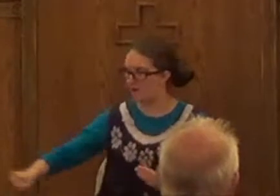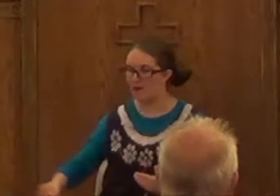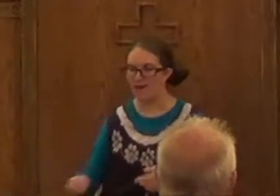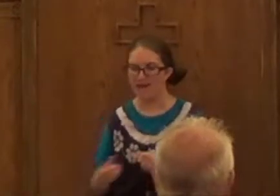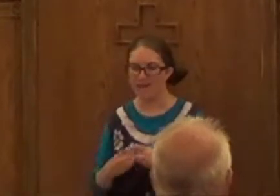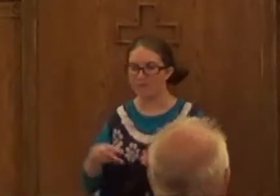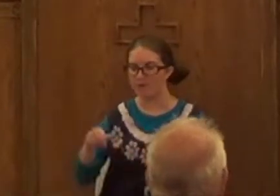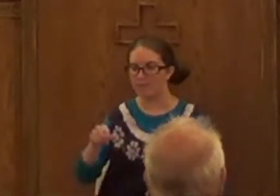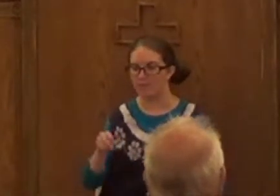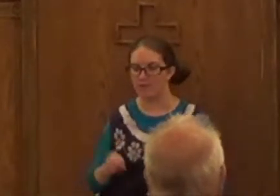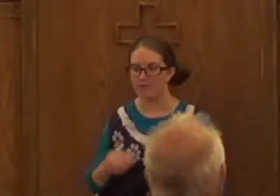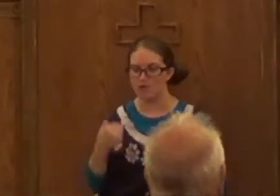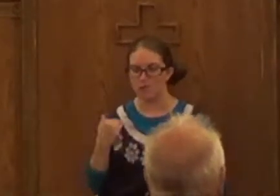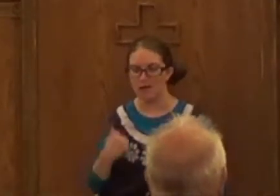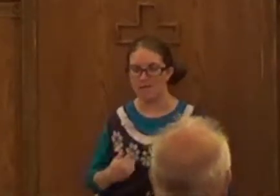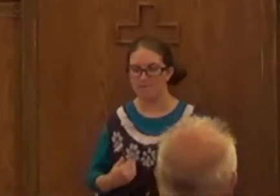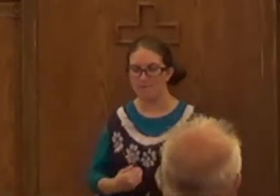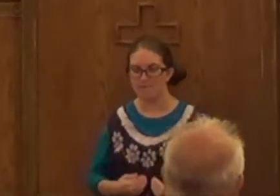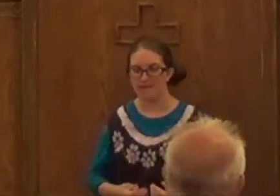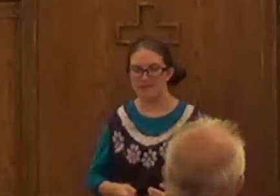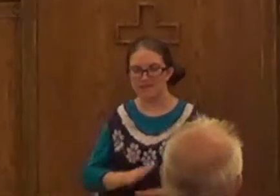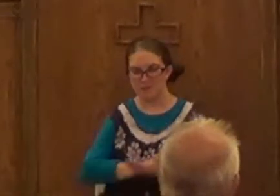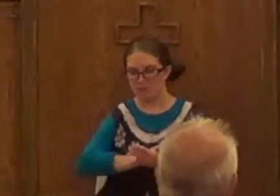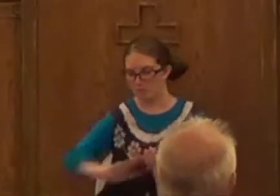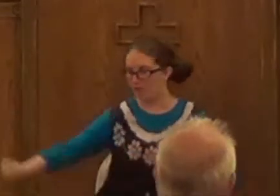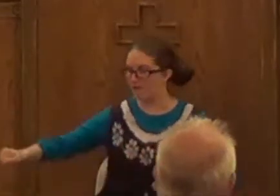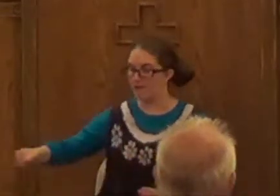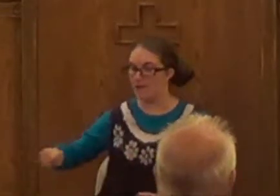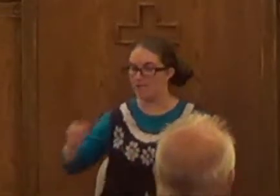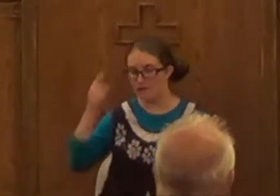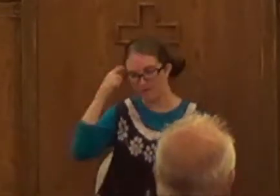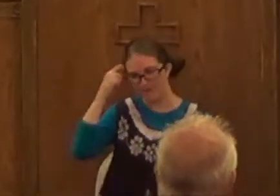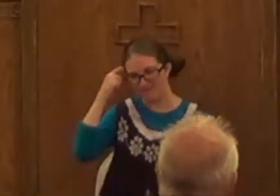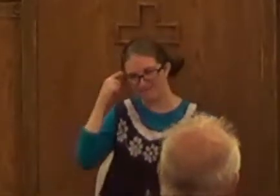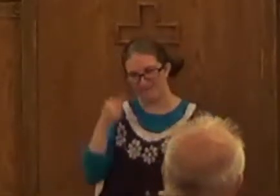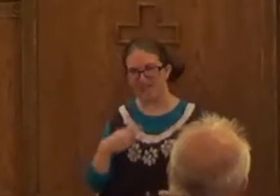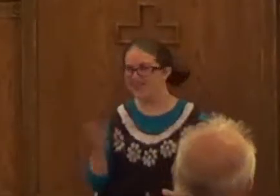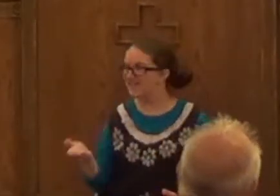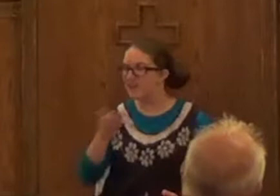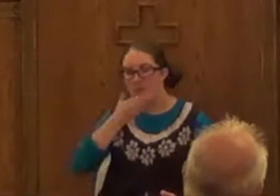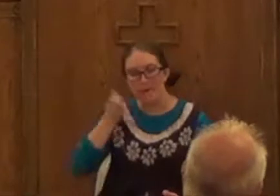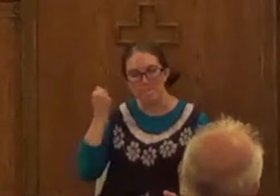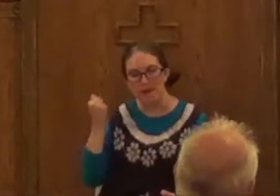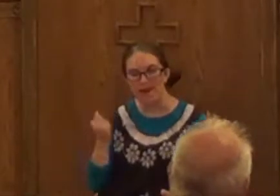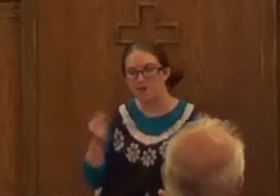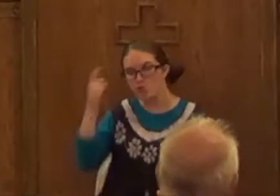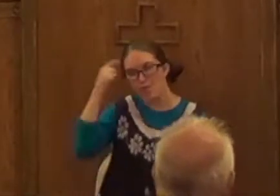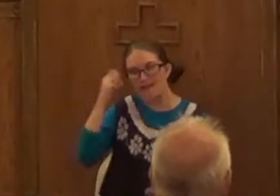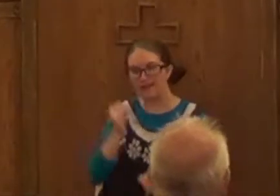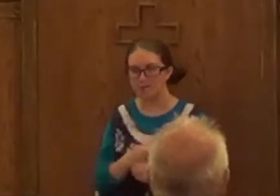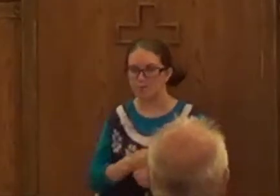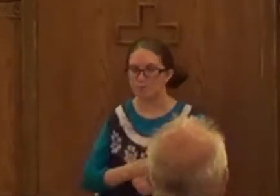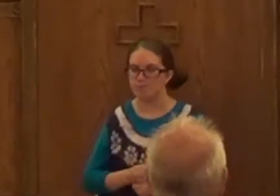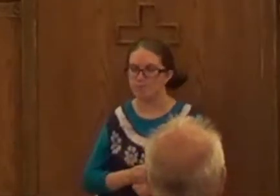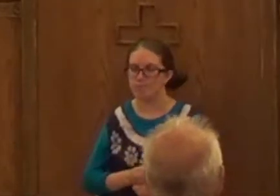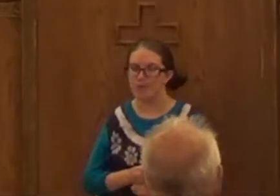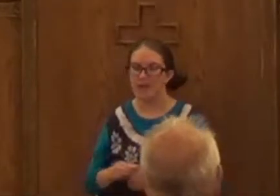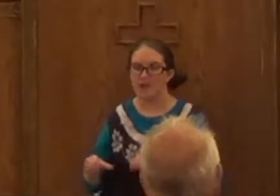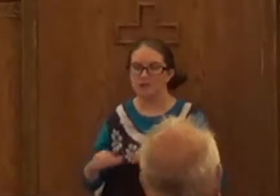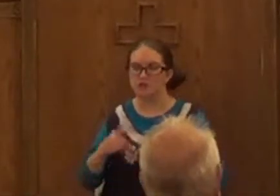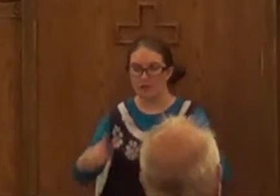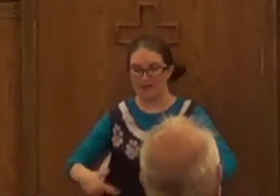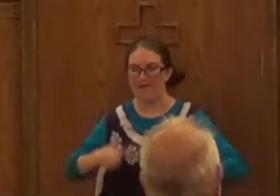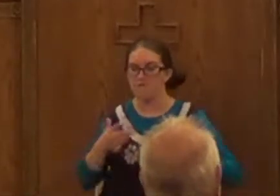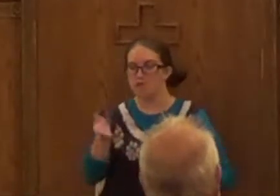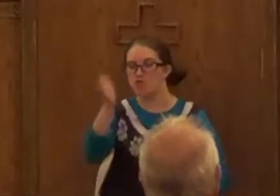got. You need to get rid of every thought in your mind that tells you there's something better. And you need to make up your mind tonight that you're going to live